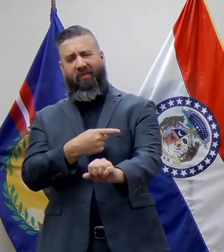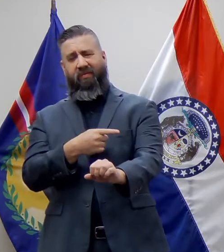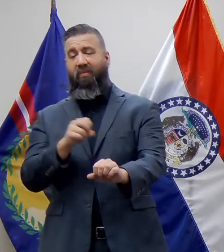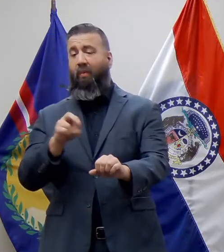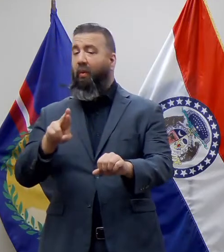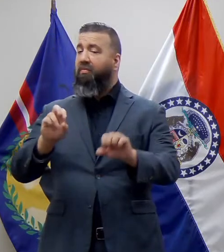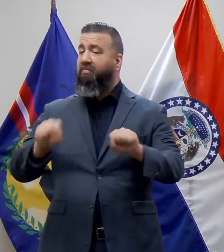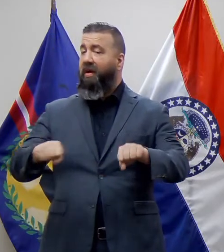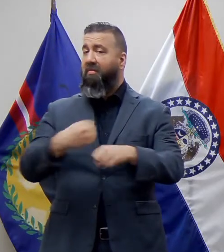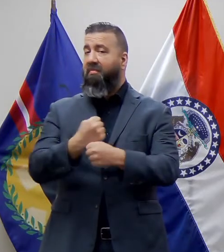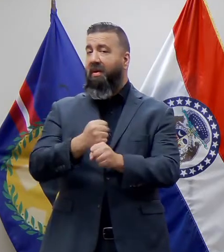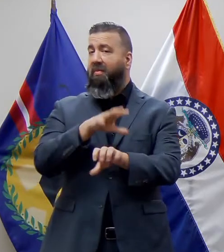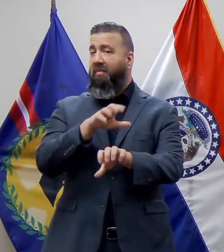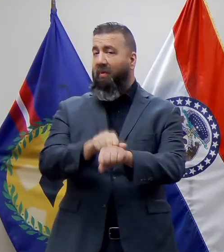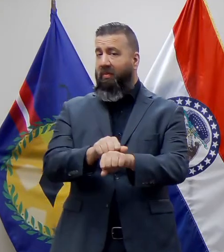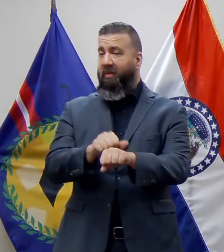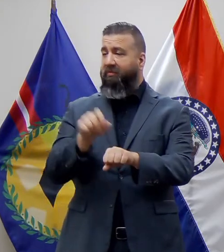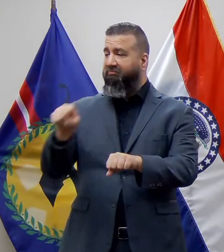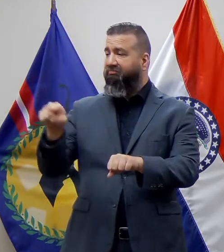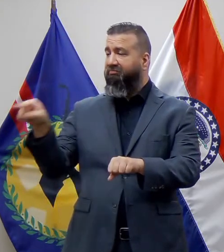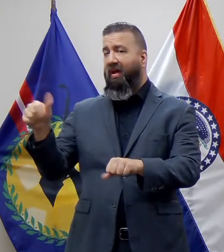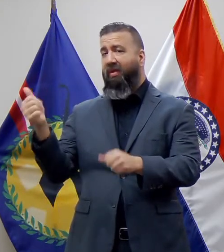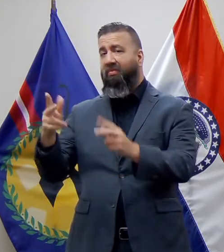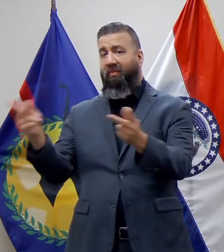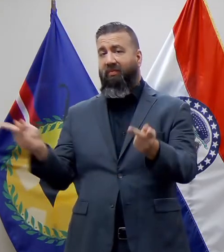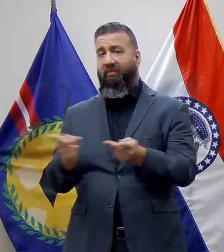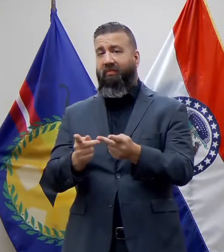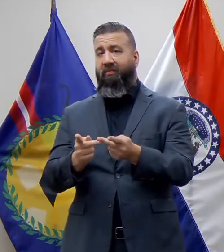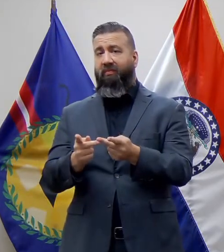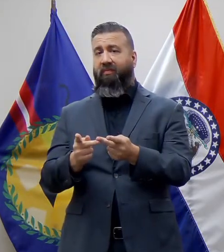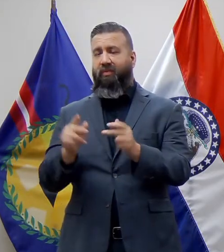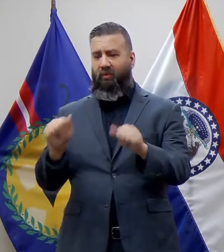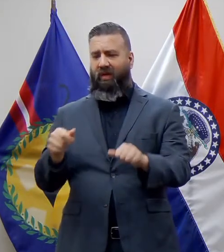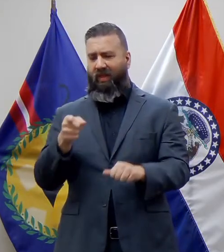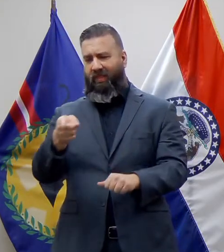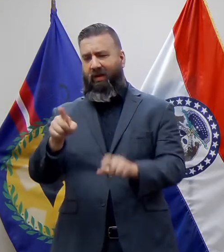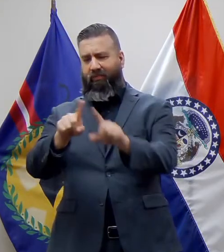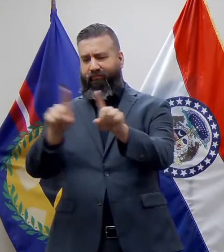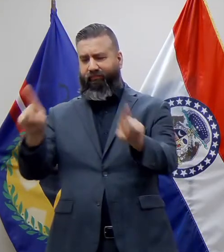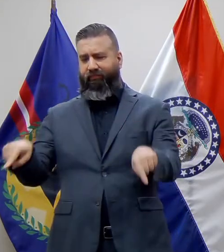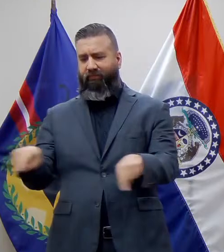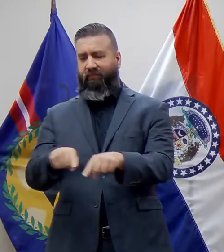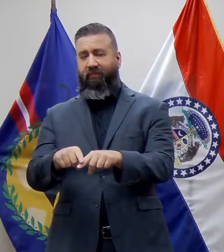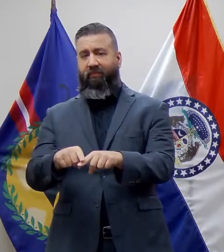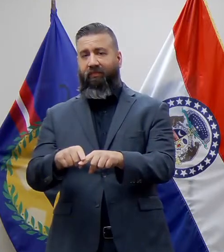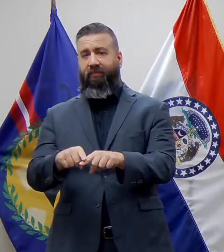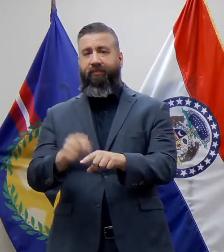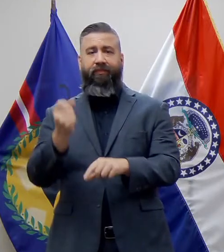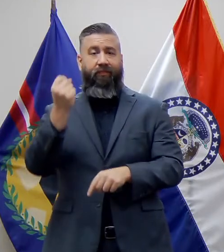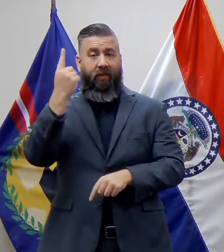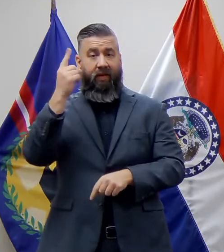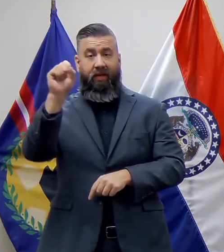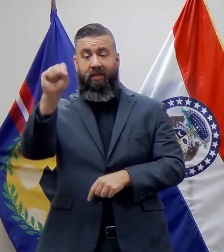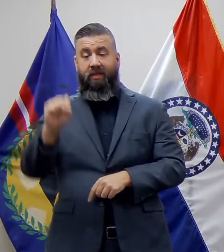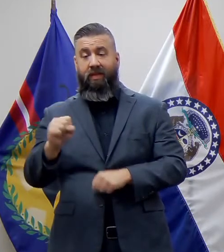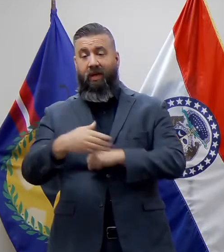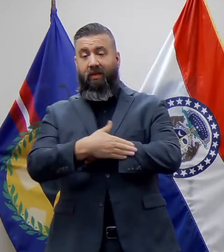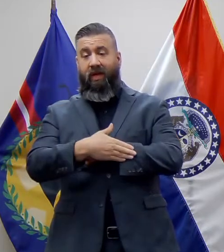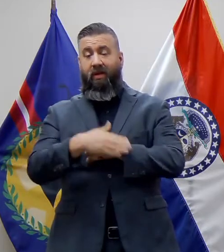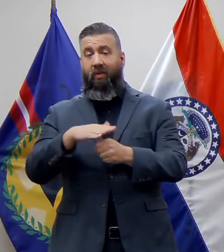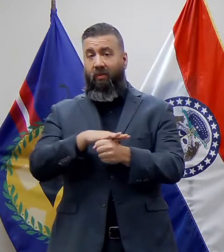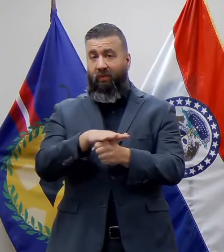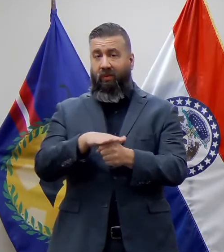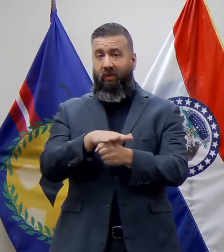other 2 locations by kiosk at the entrance to Northwest Crossings. At the South County location,